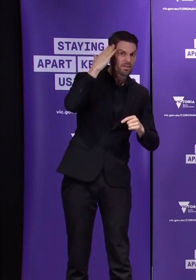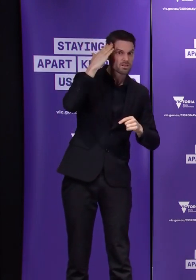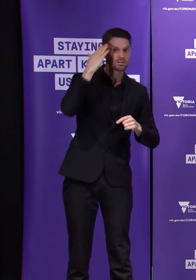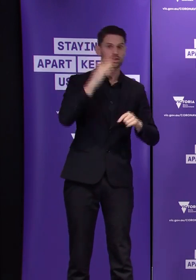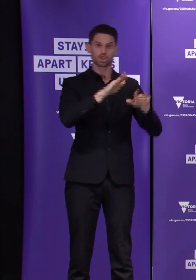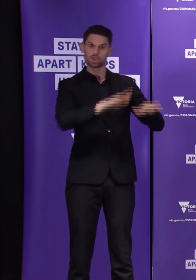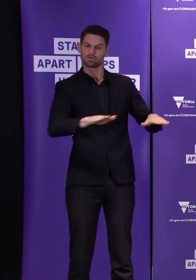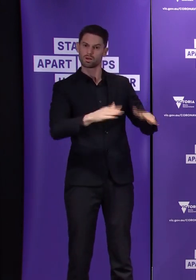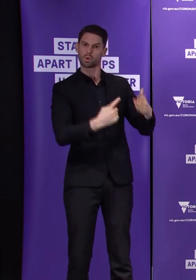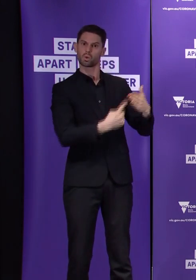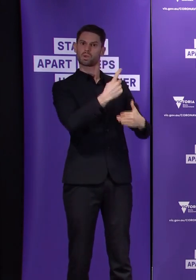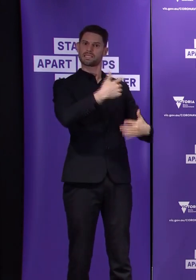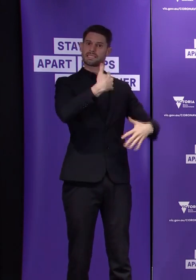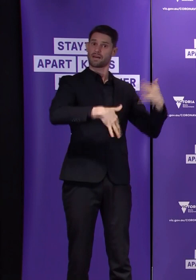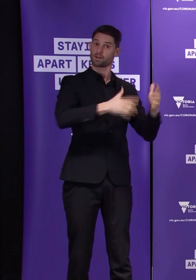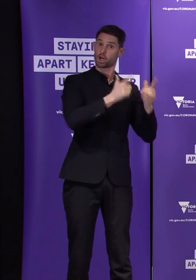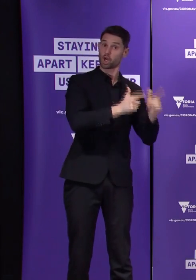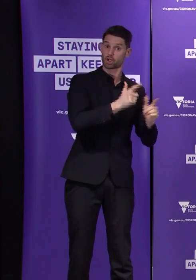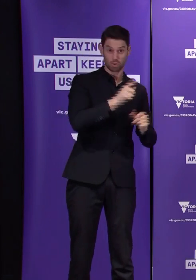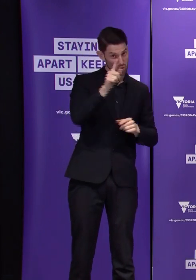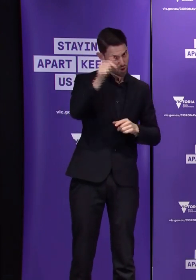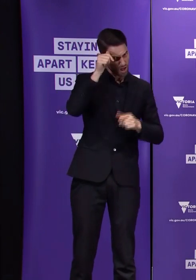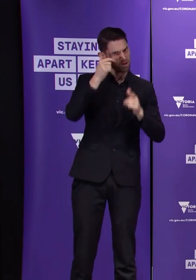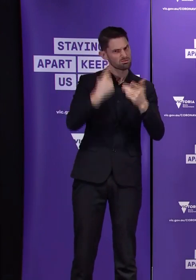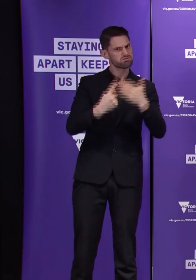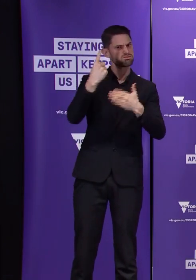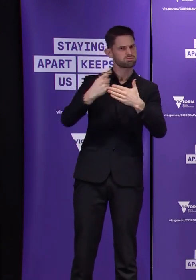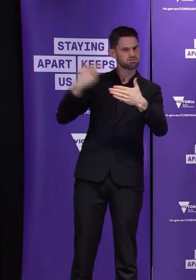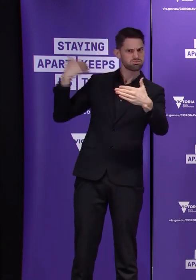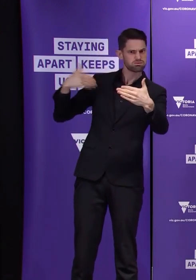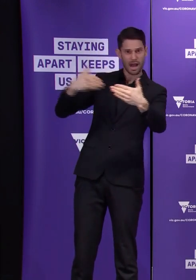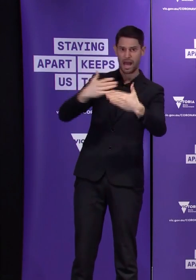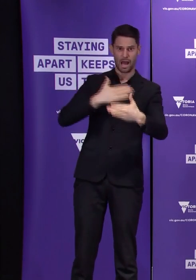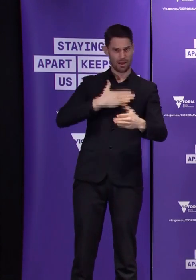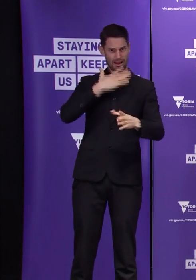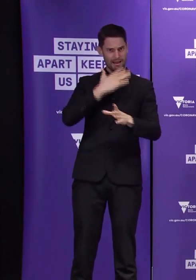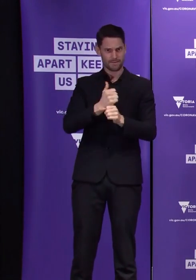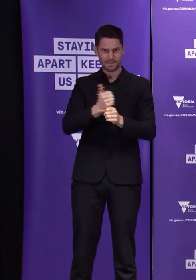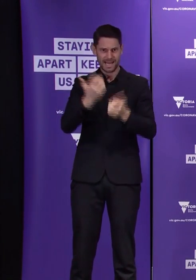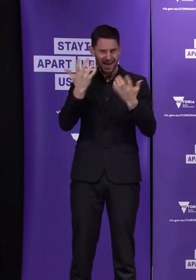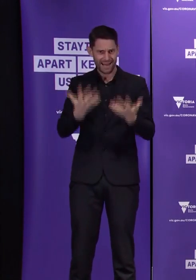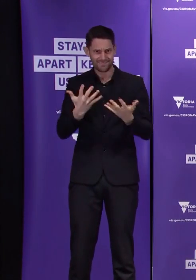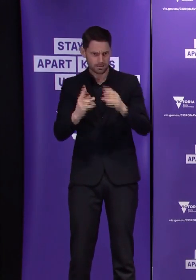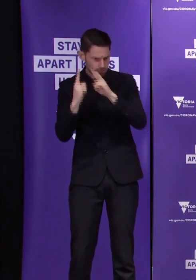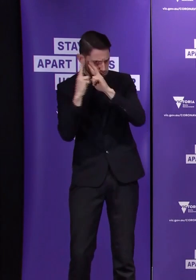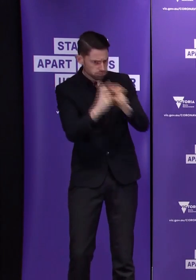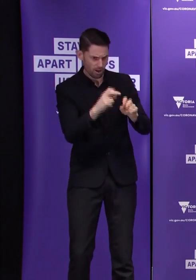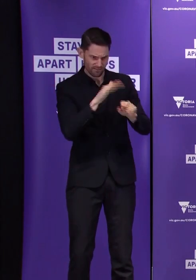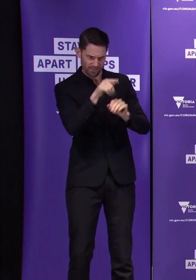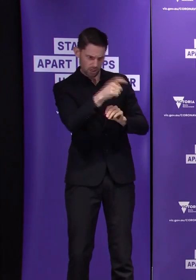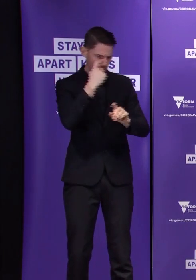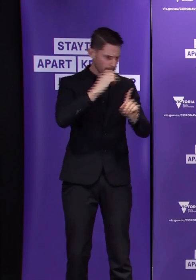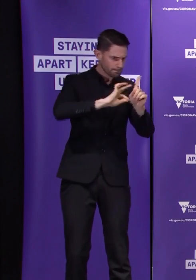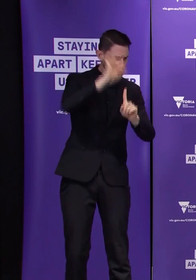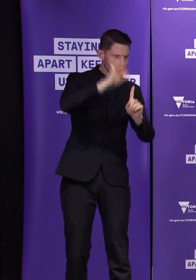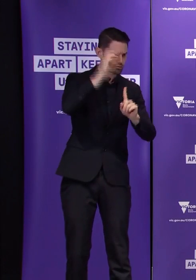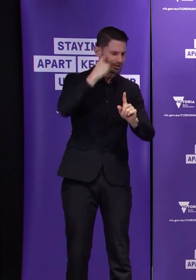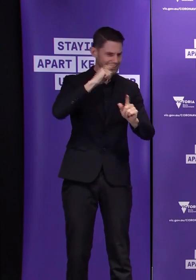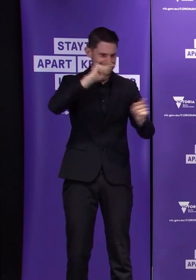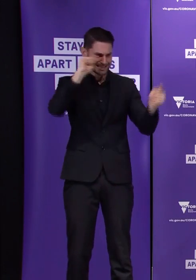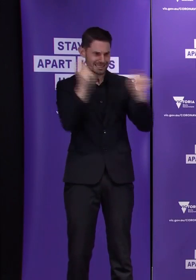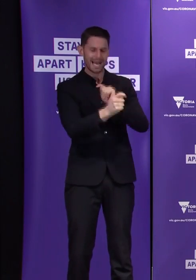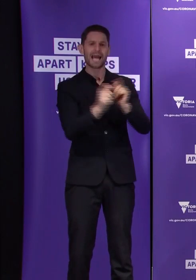in 2014. We've not wasted a moment trying to build a better system, trying to bring this issue